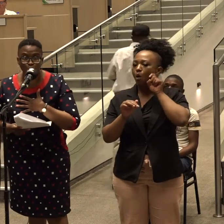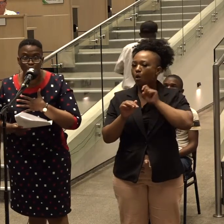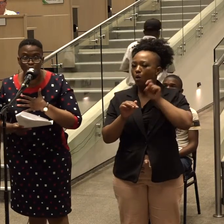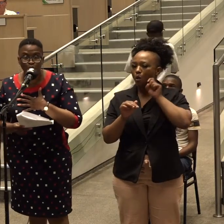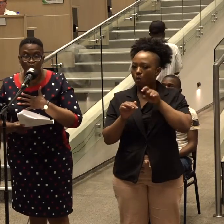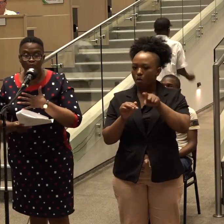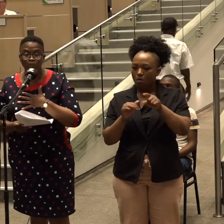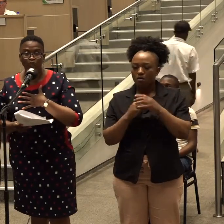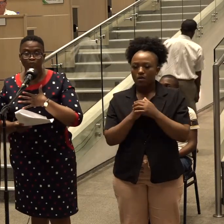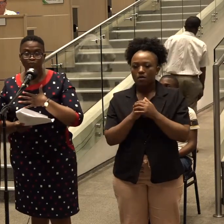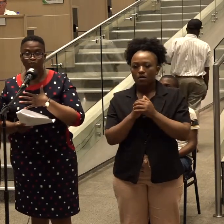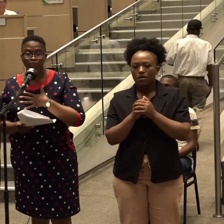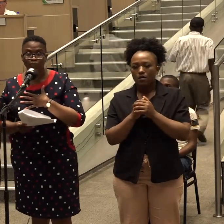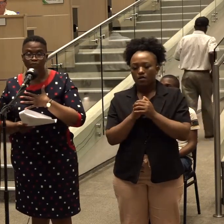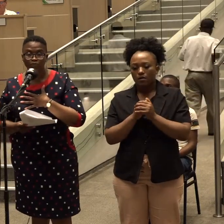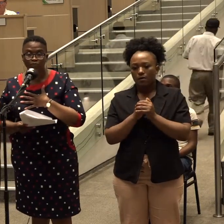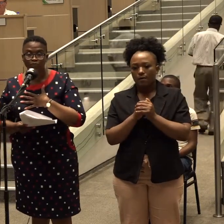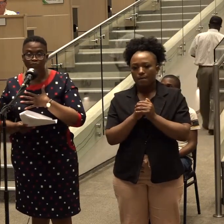things